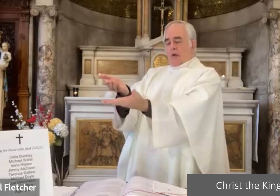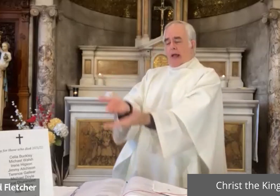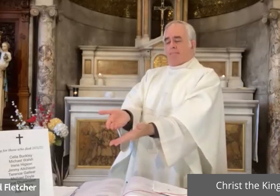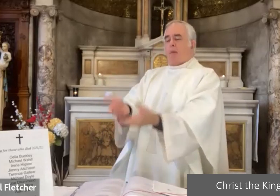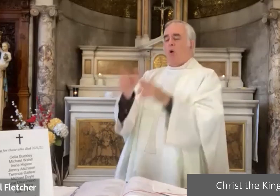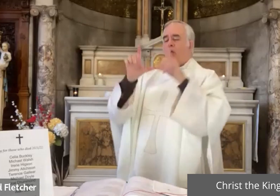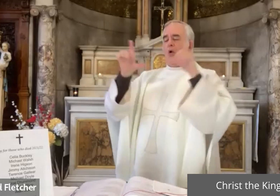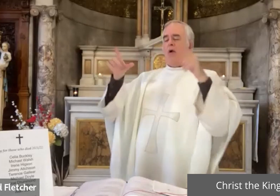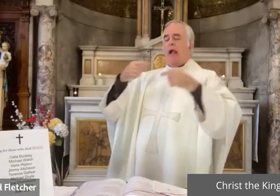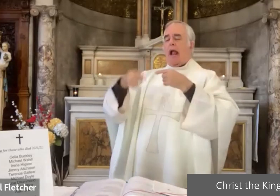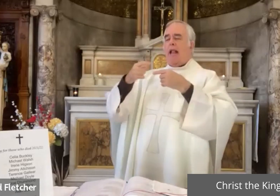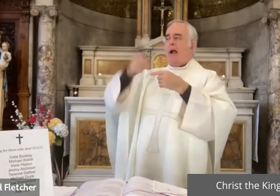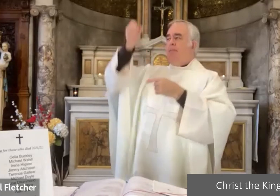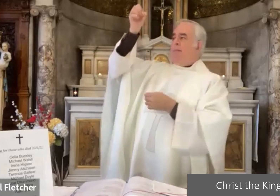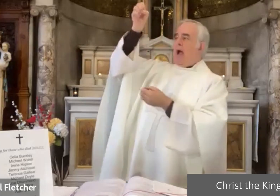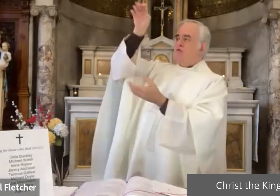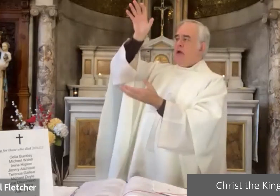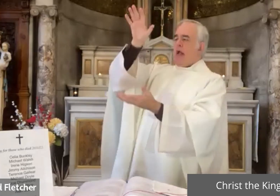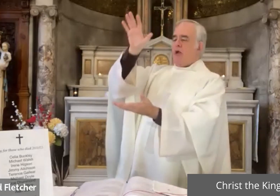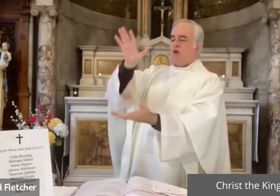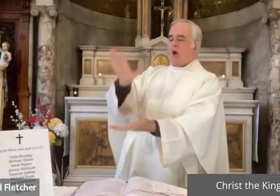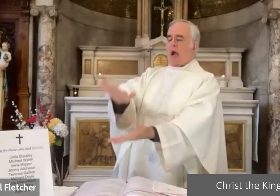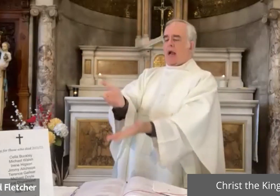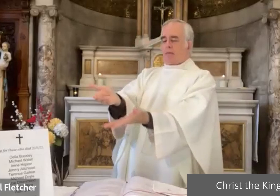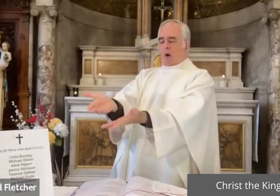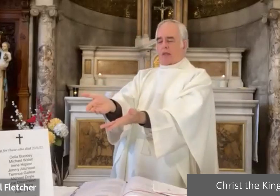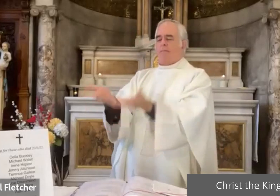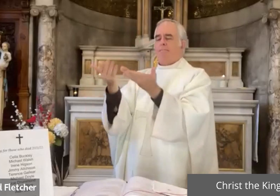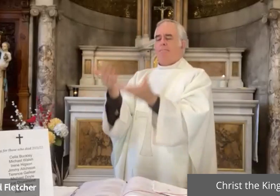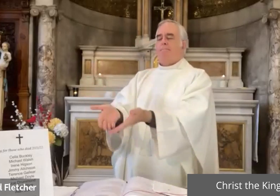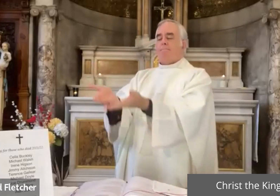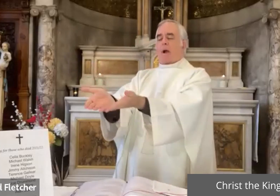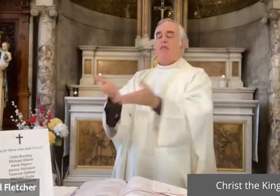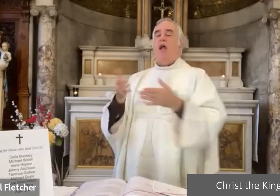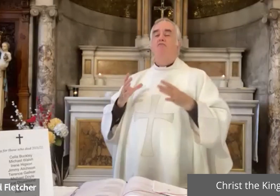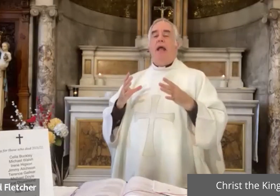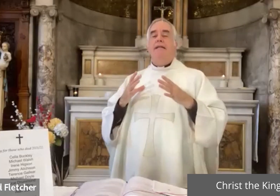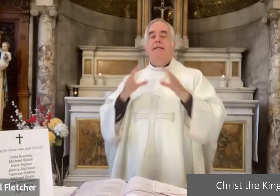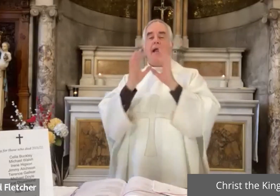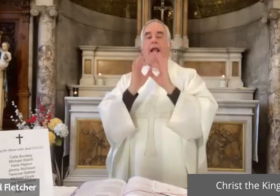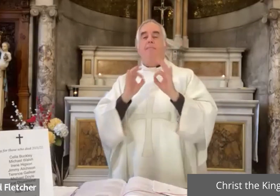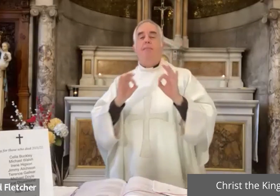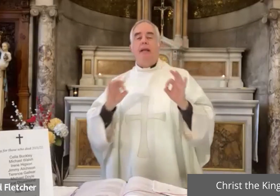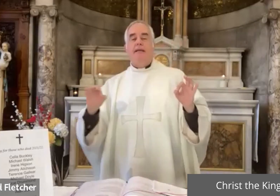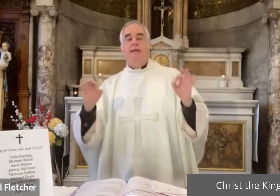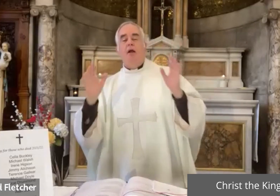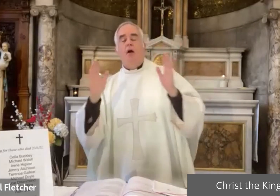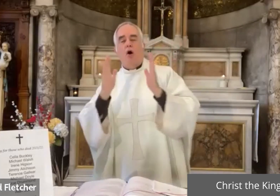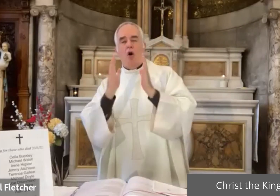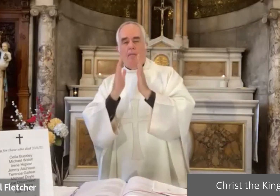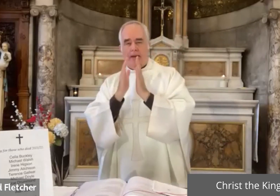grant unto them, O Lord, let the perpetual light shine upon them. May they rest in